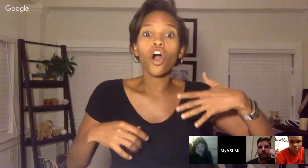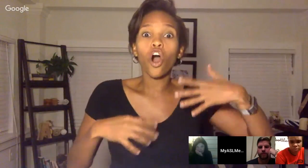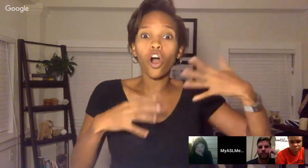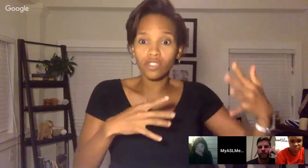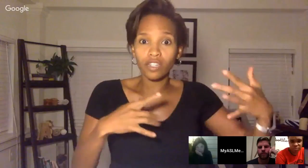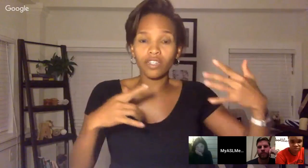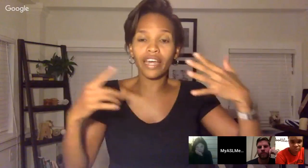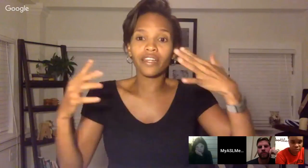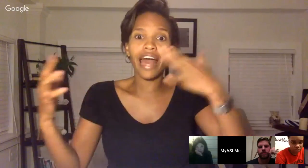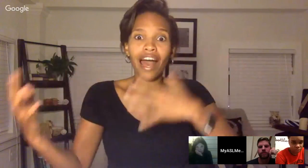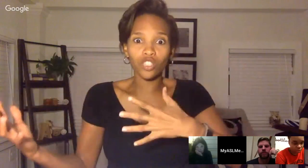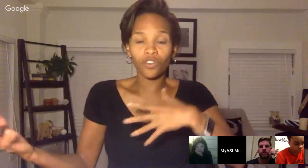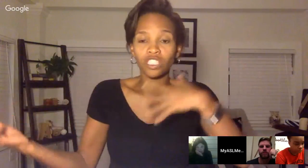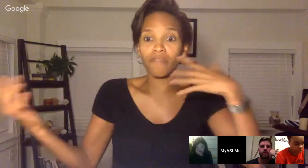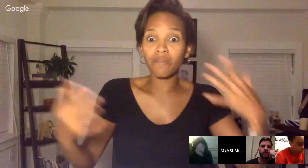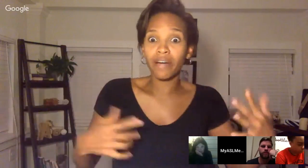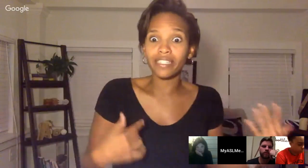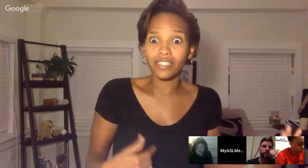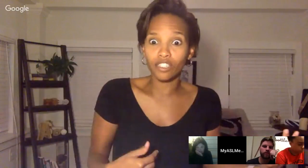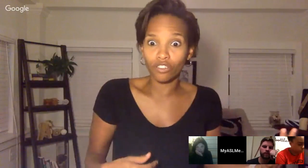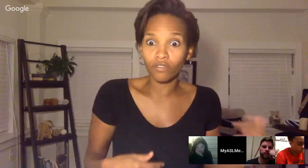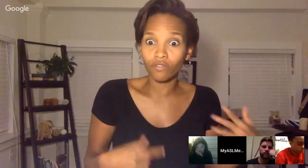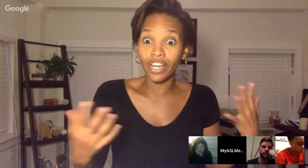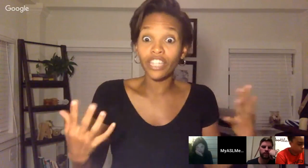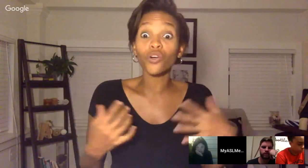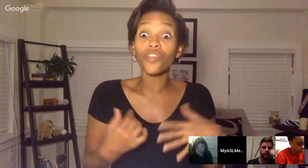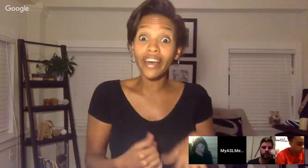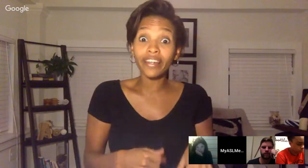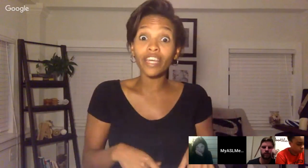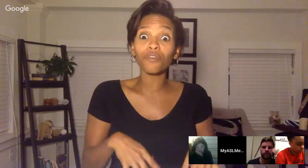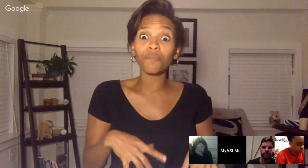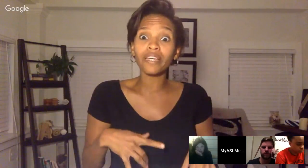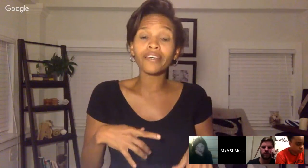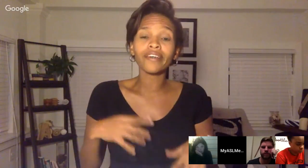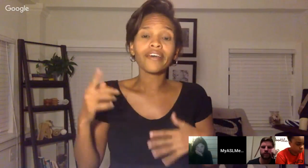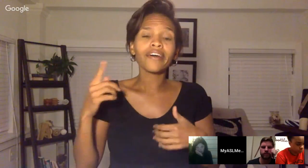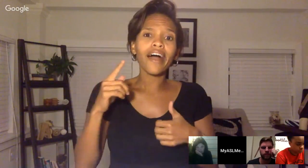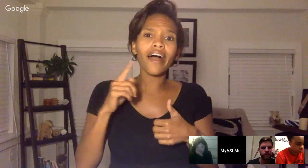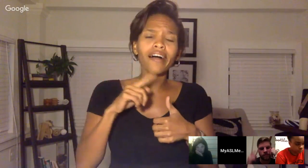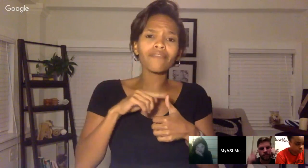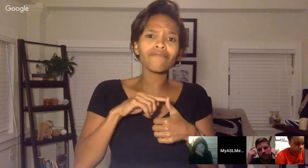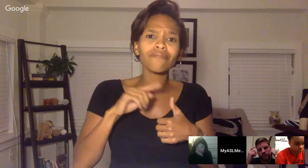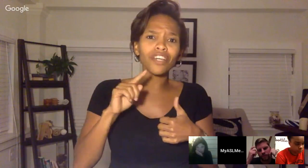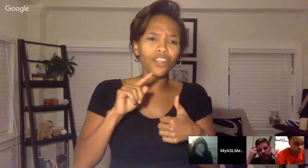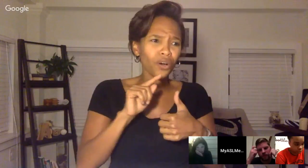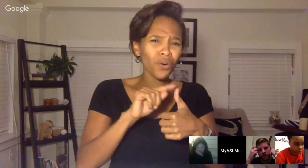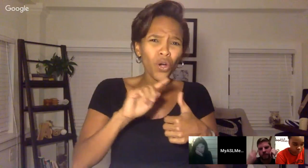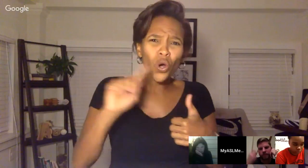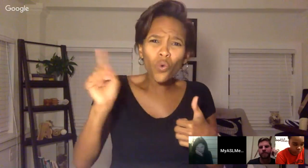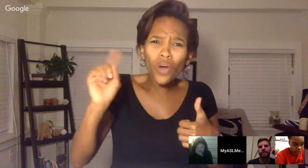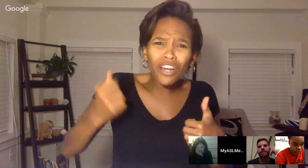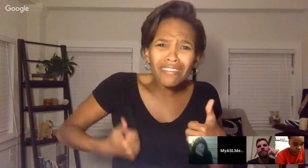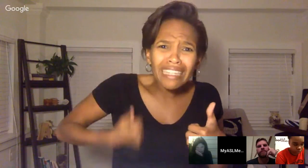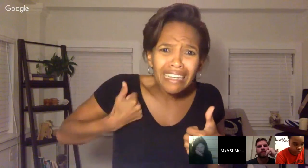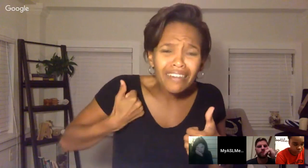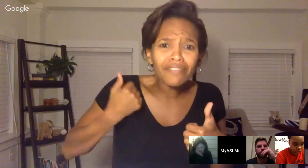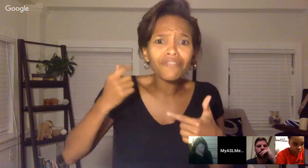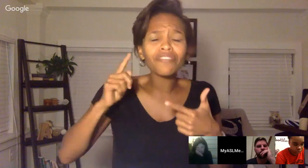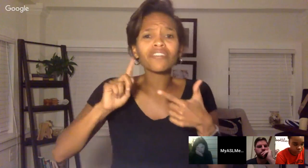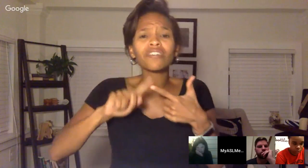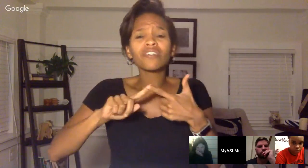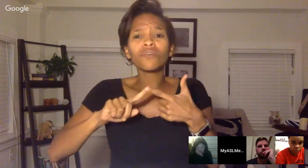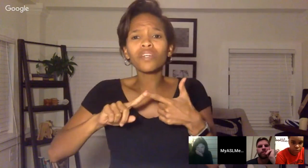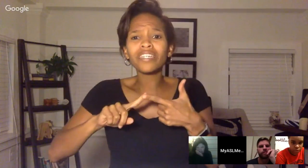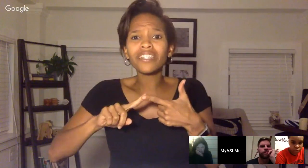in Austin and Asheville to make my decision, right? So then it would be, you know, where